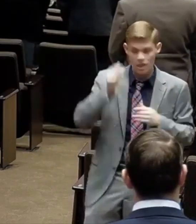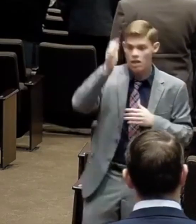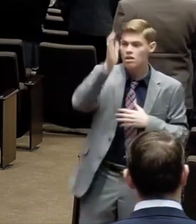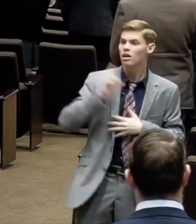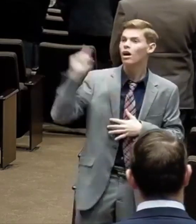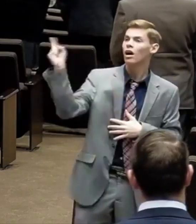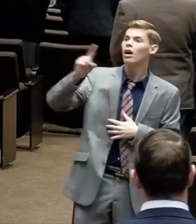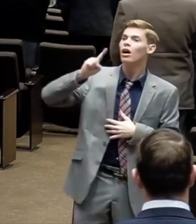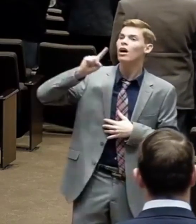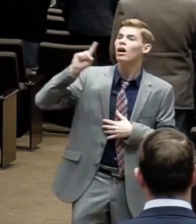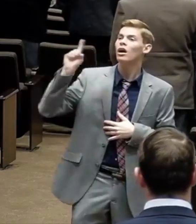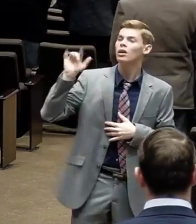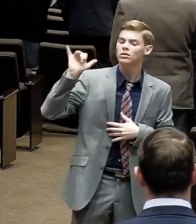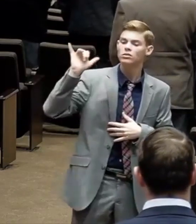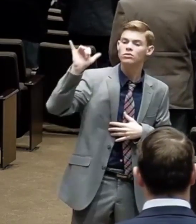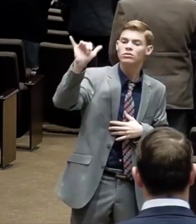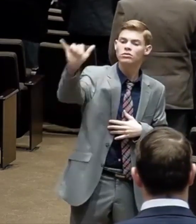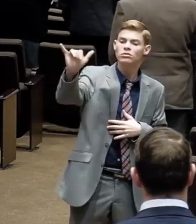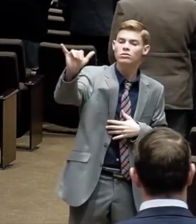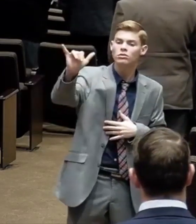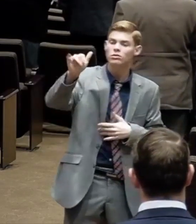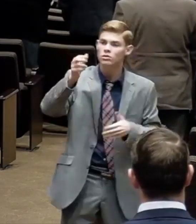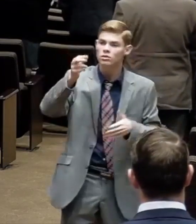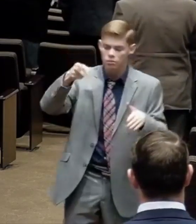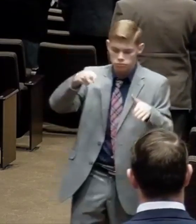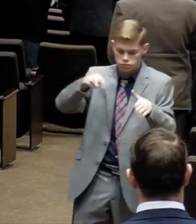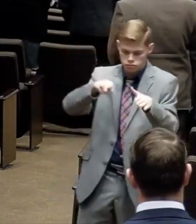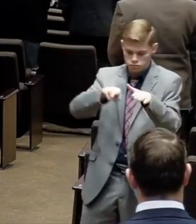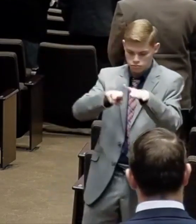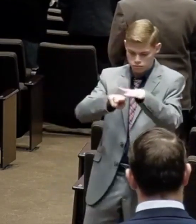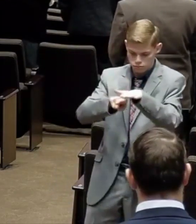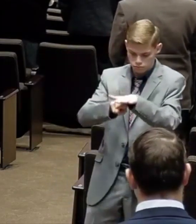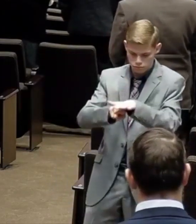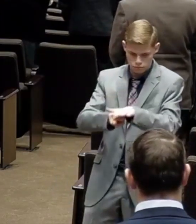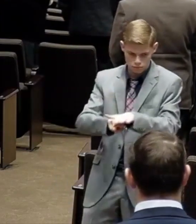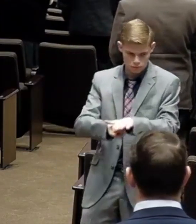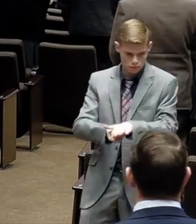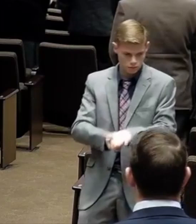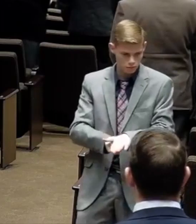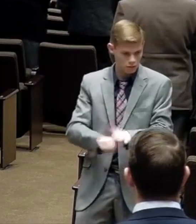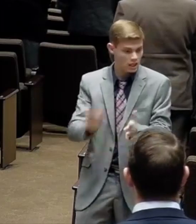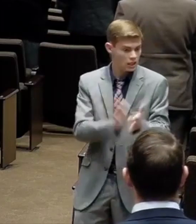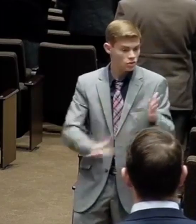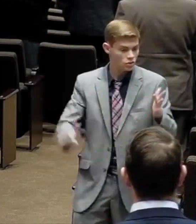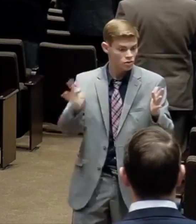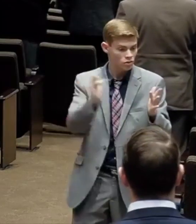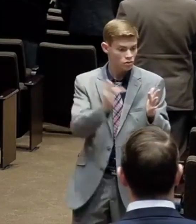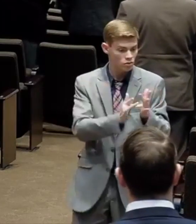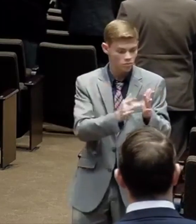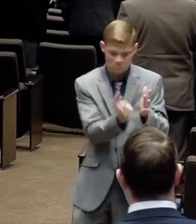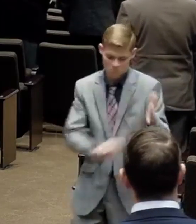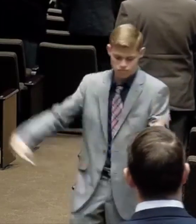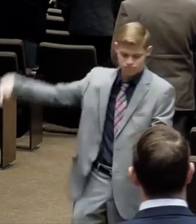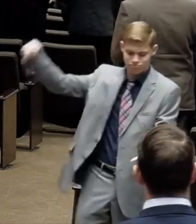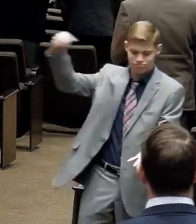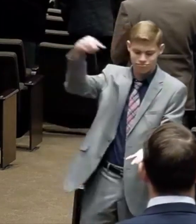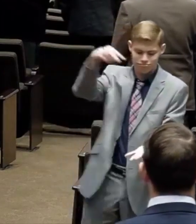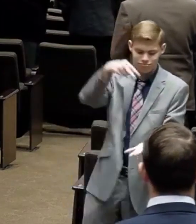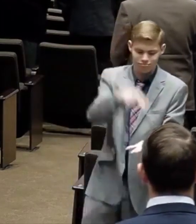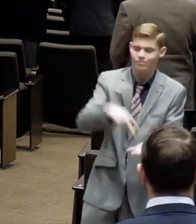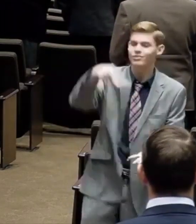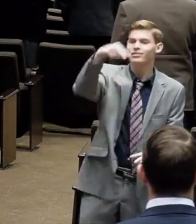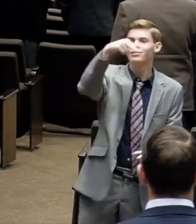eternal, humble to the grave, Jesus, Savior,